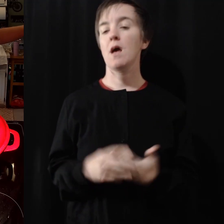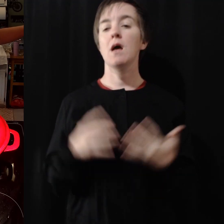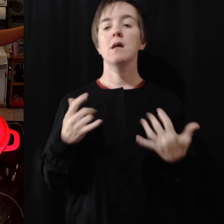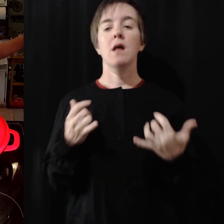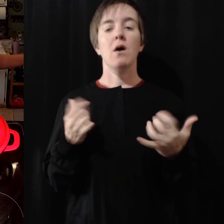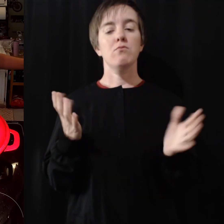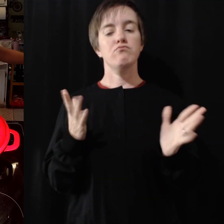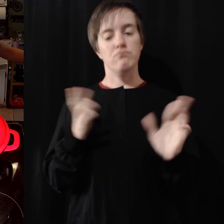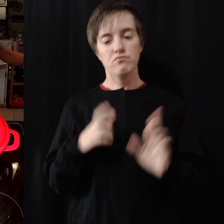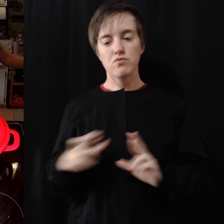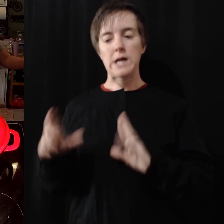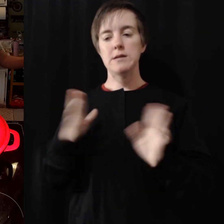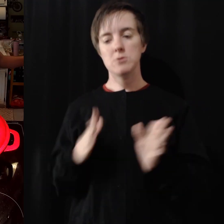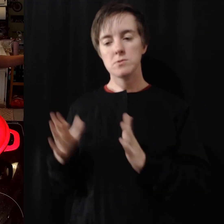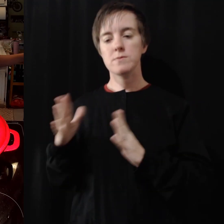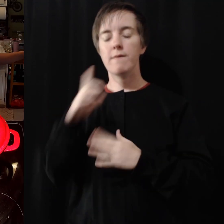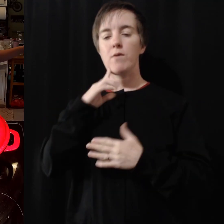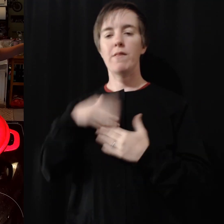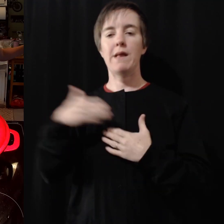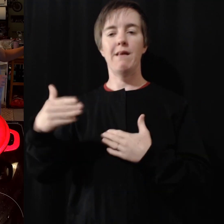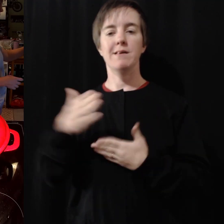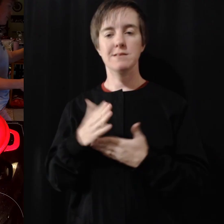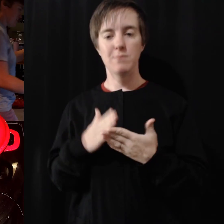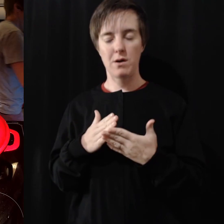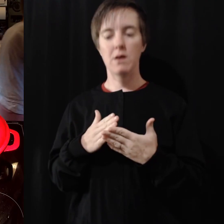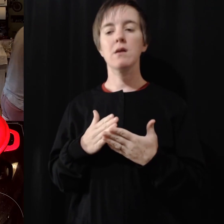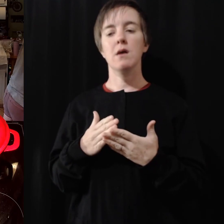Here I am prepping for the next part.